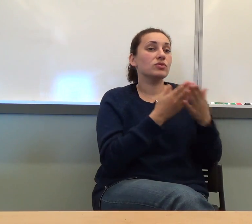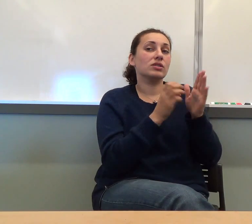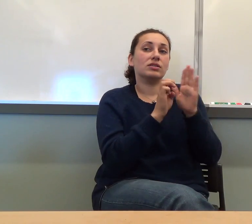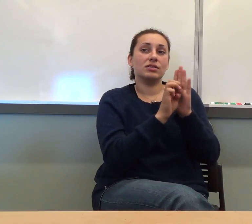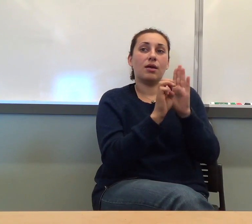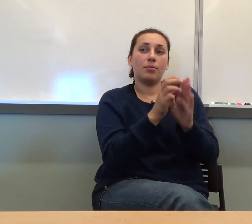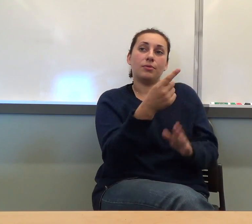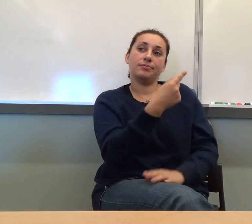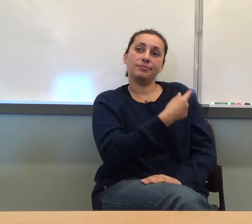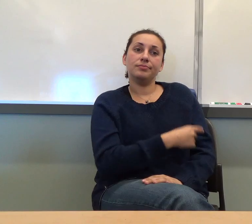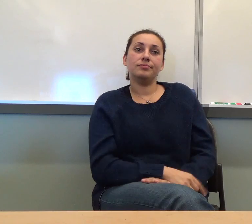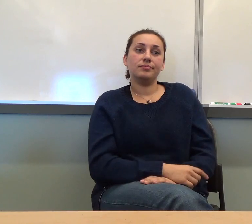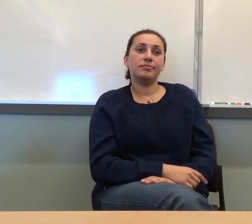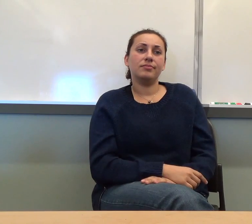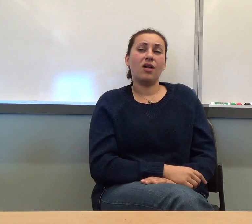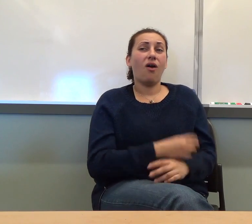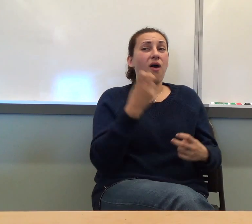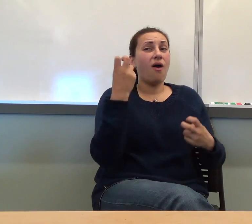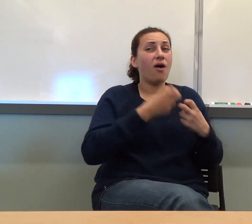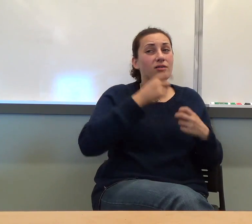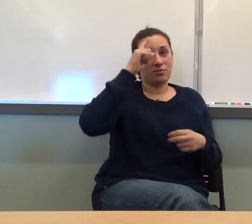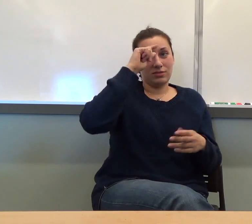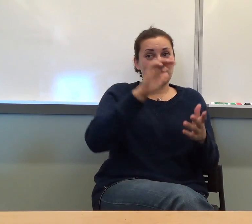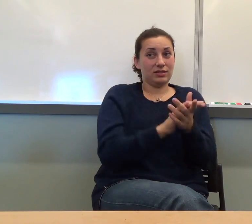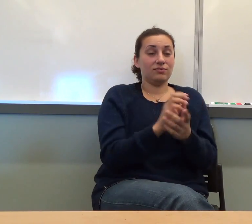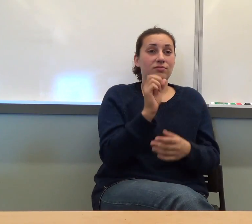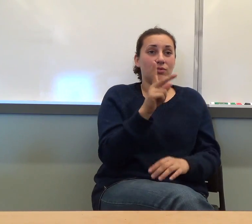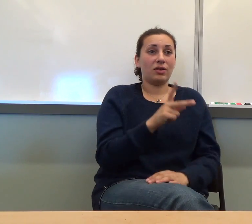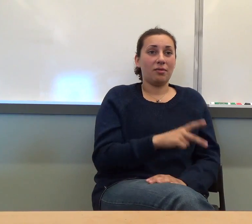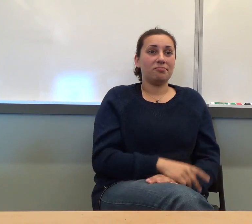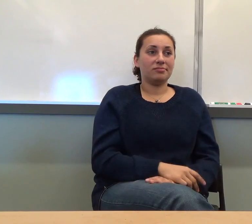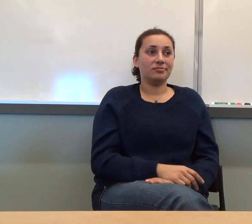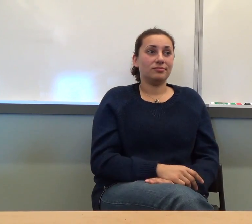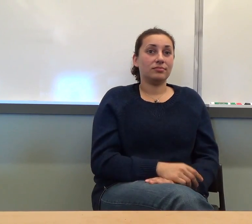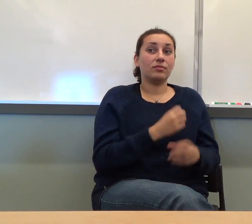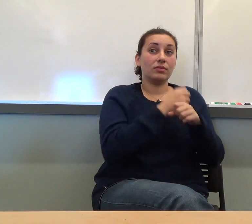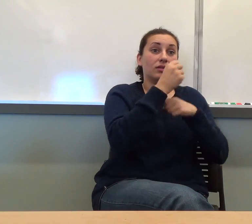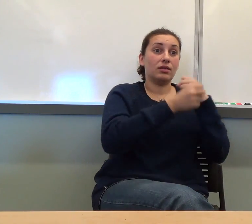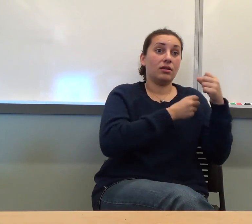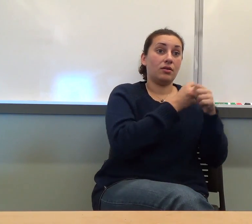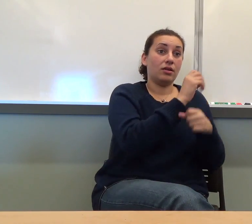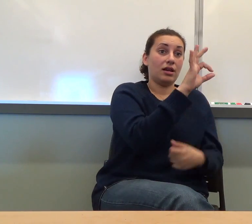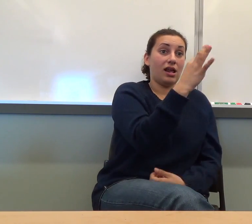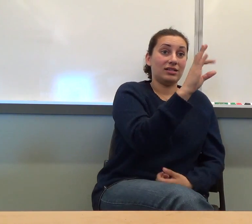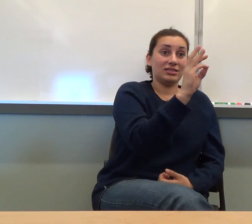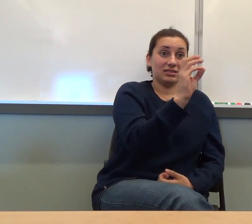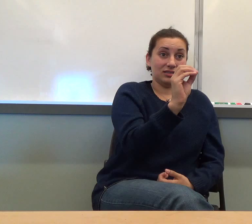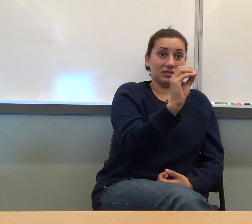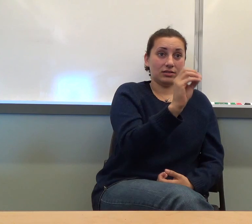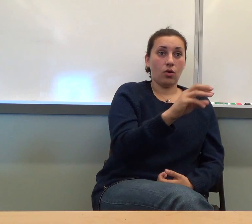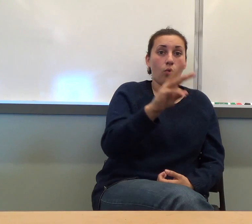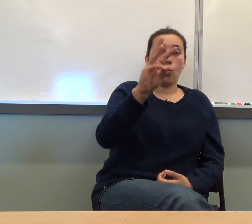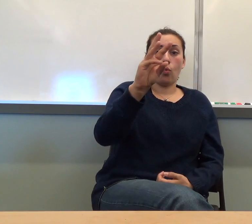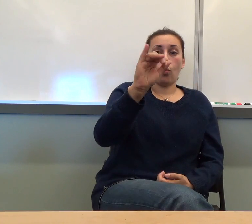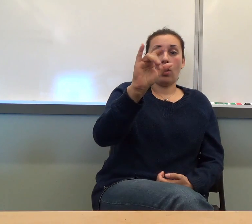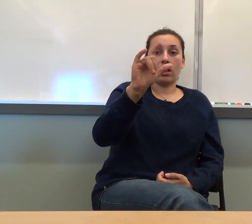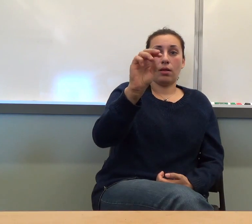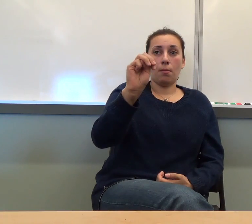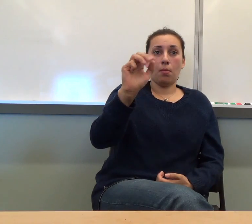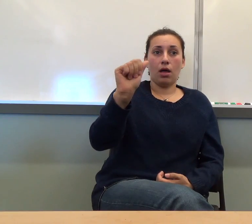This is going to be hard to believe, like the other one we had the other day. In 1960, Wilma Rudolph won the women's